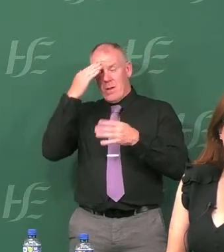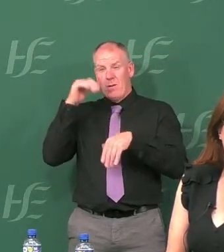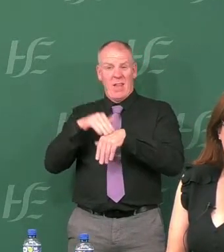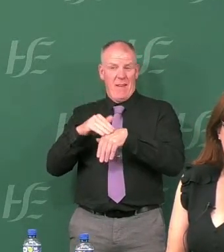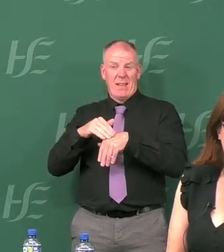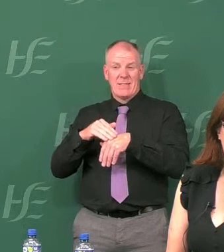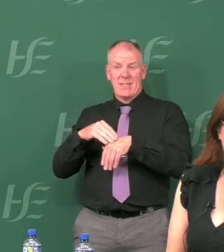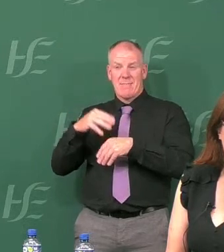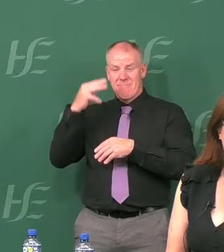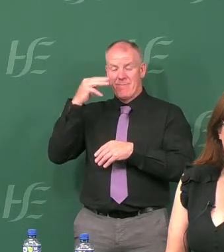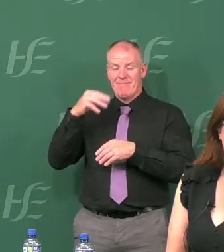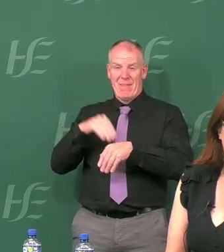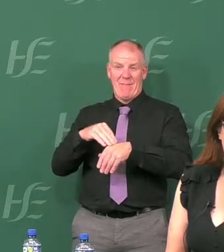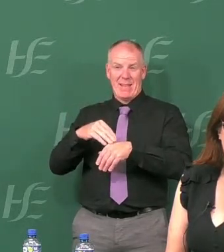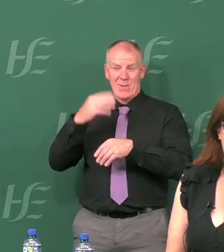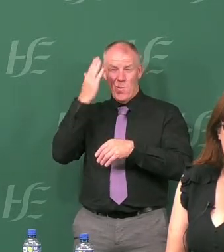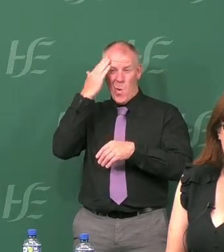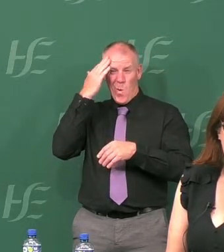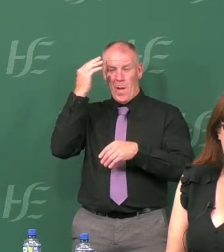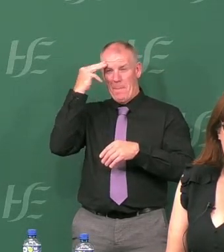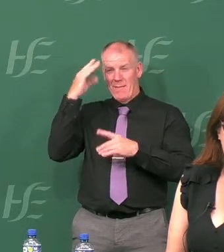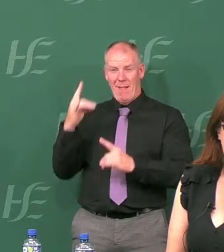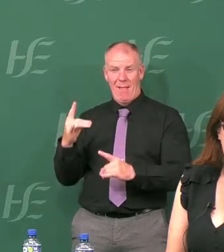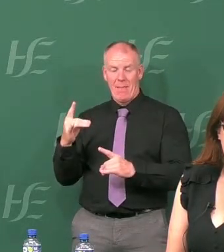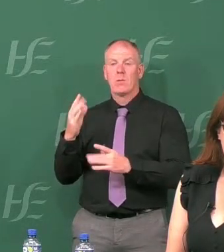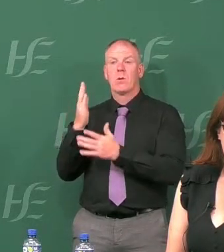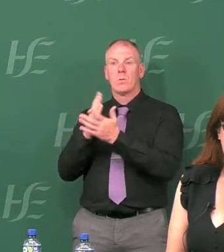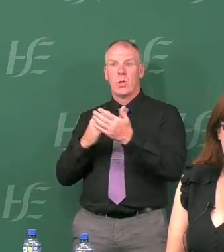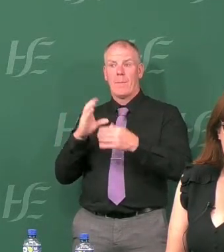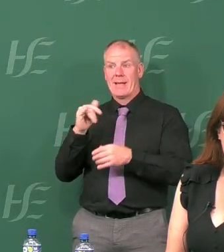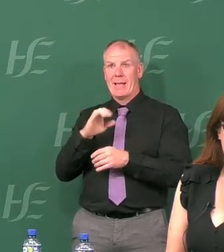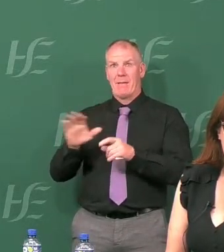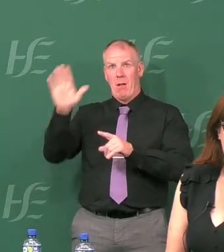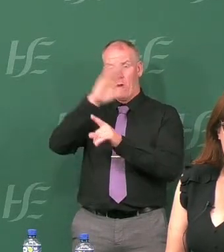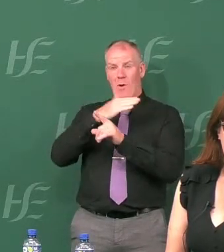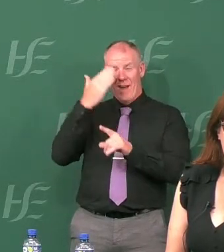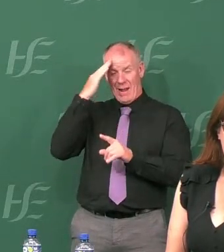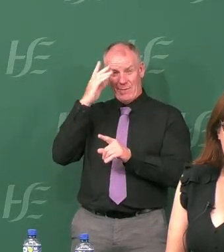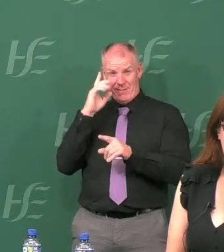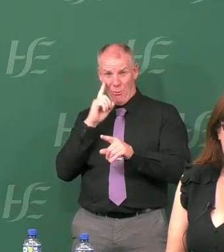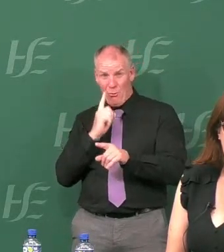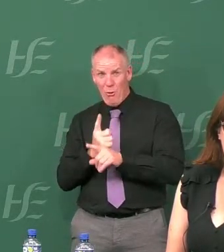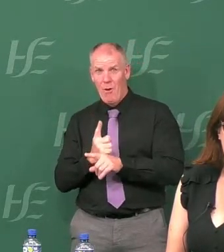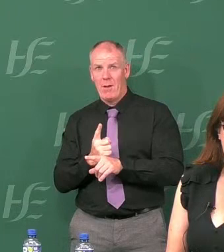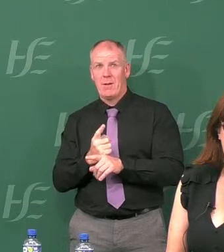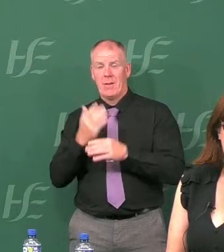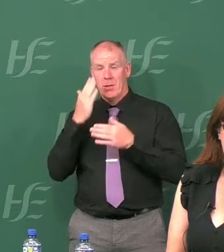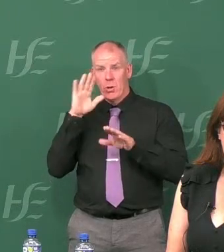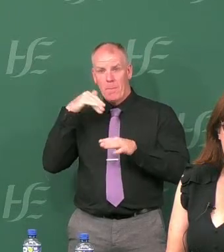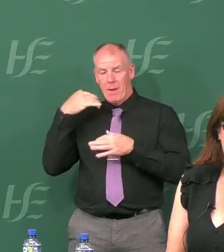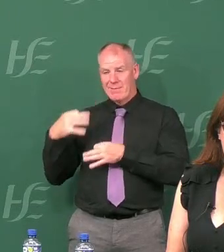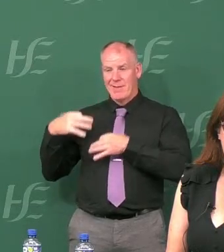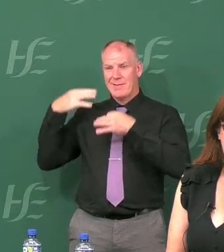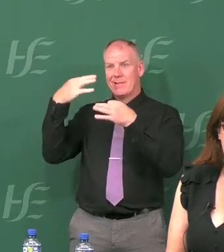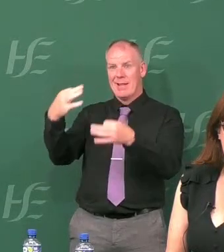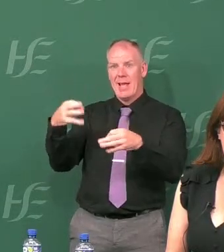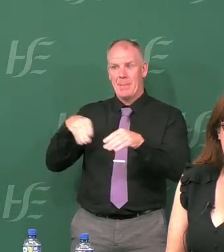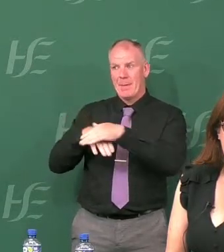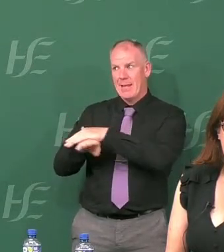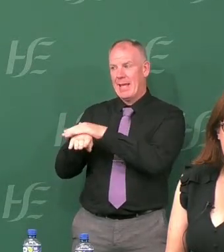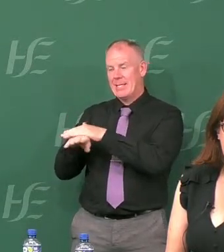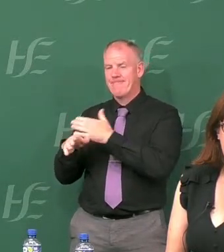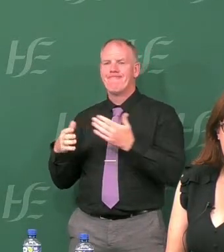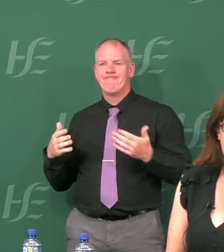mental health in some of our mental health clinics all across the country and what they're seeing based on delayed presentations coming forward.